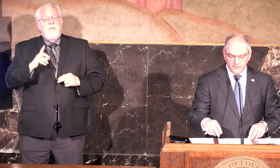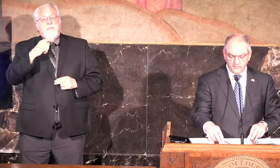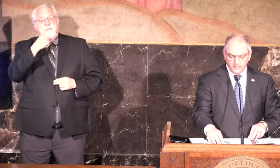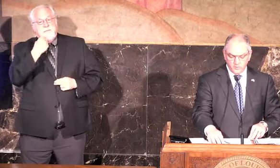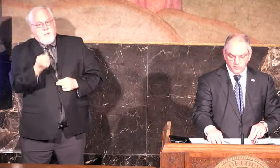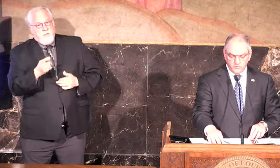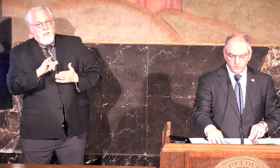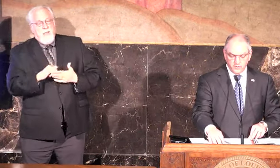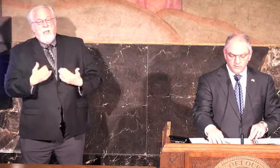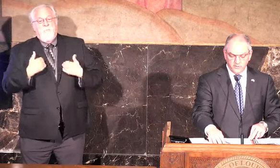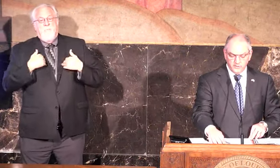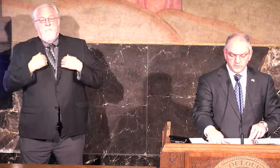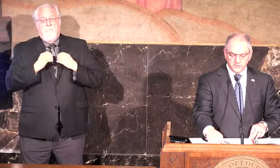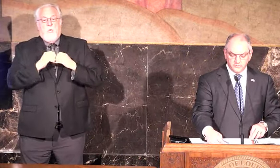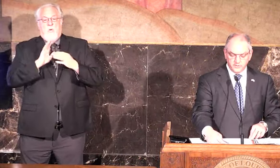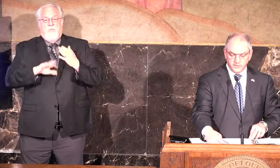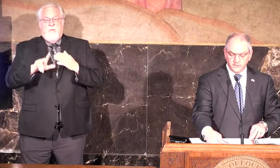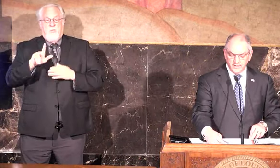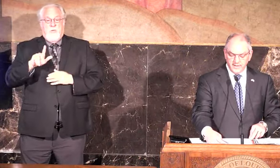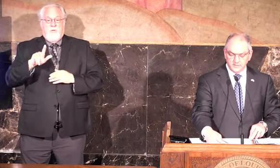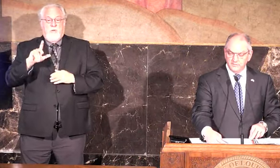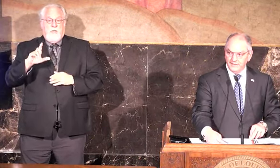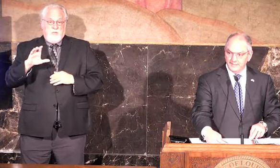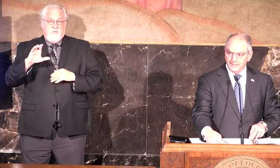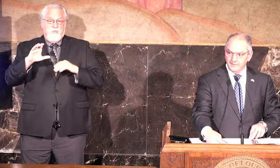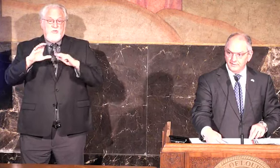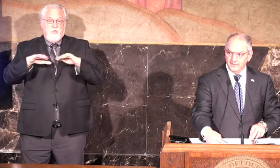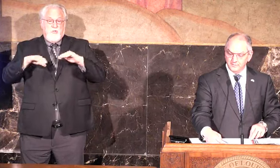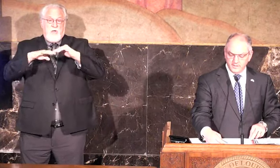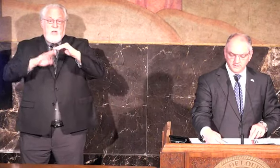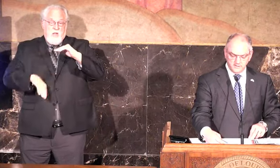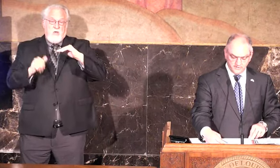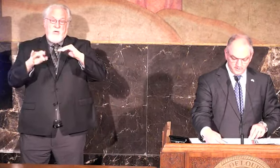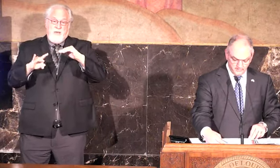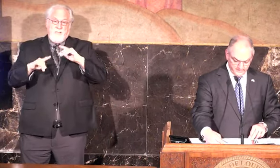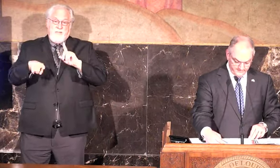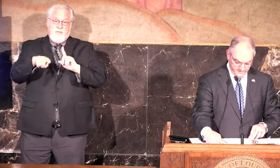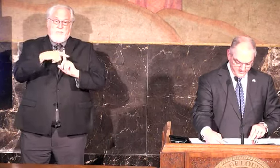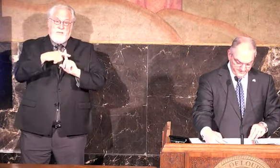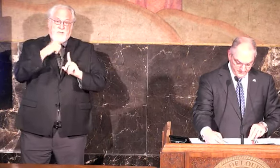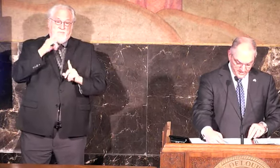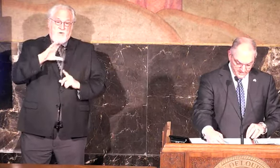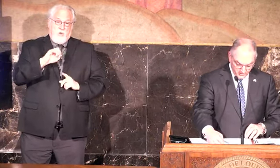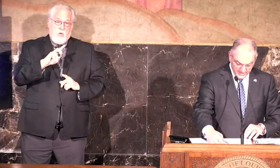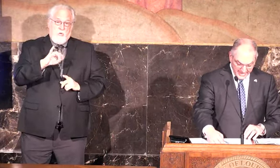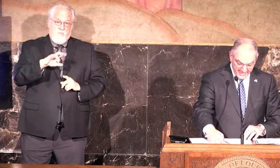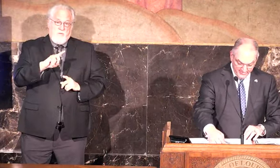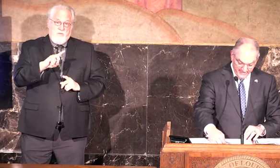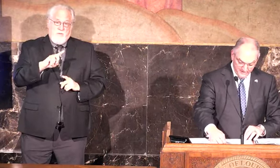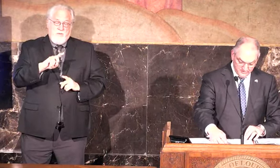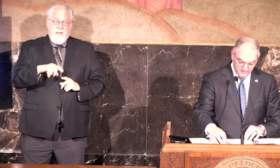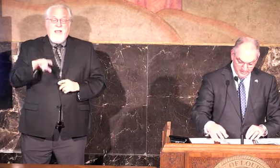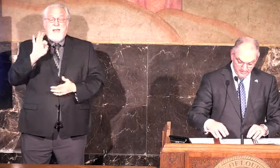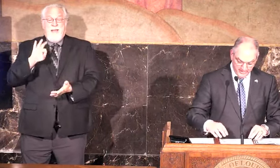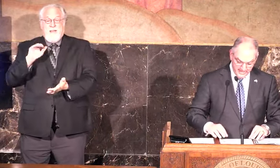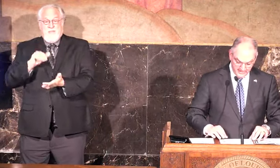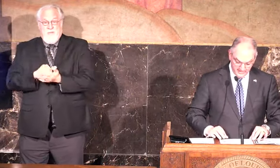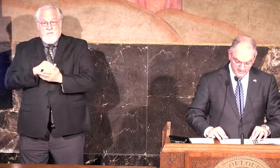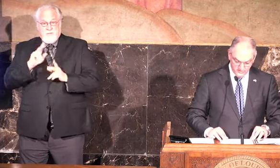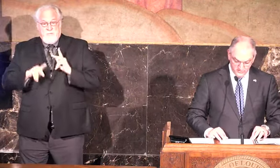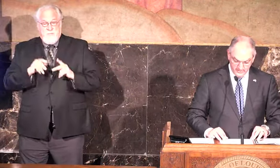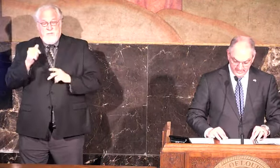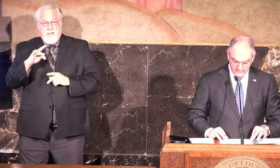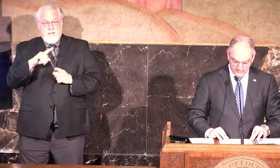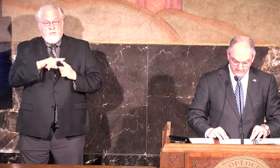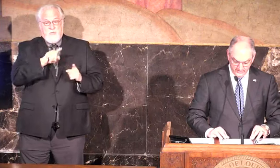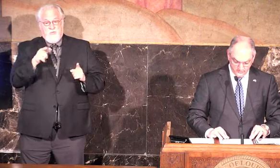that we've had more than 2,300 children under the age of 18 to test positive for COVID. Nearly 9,000 people in the 18